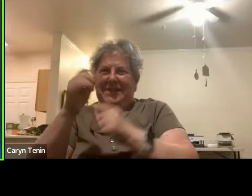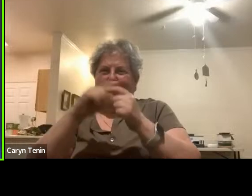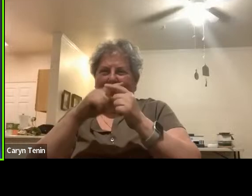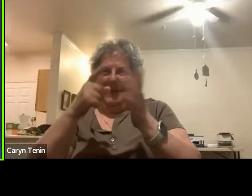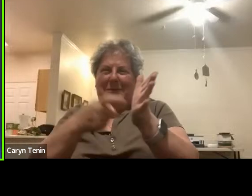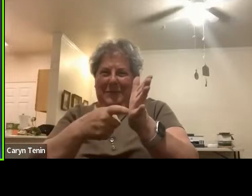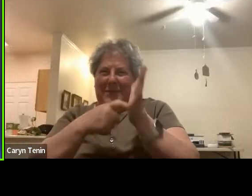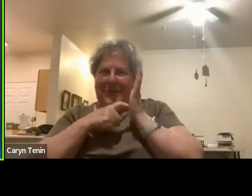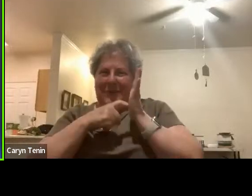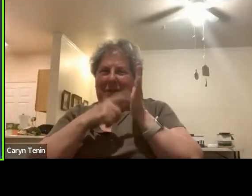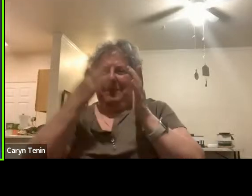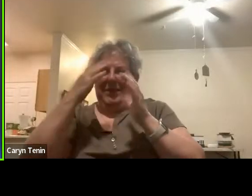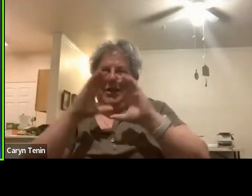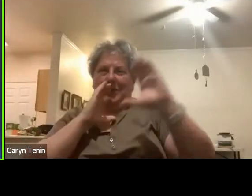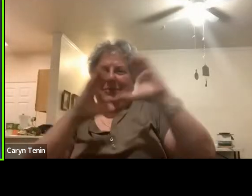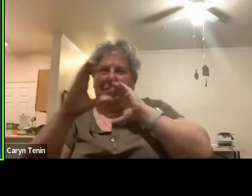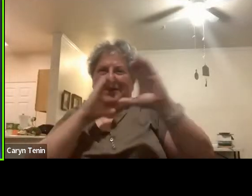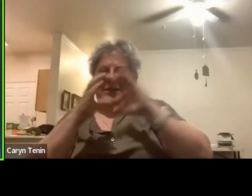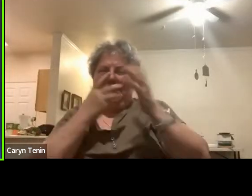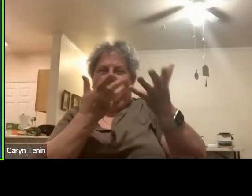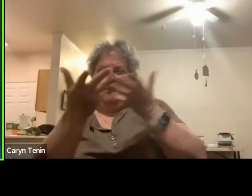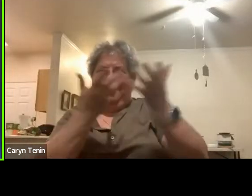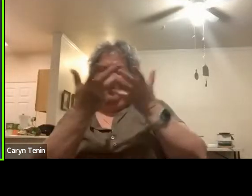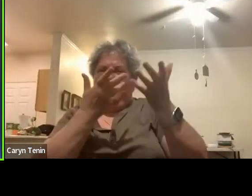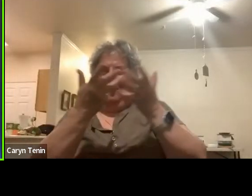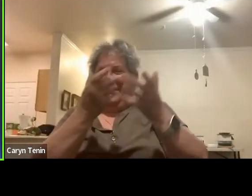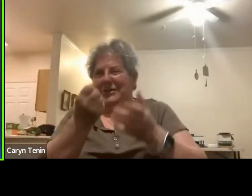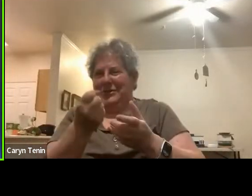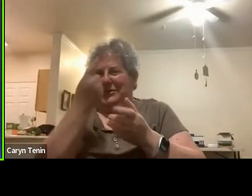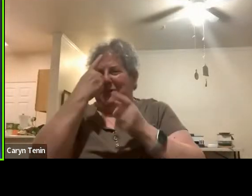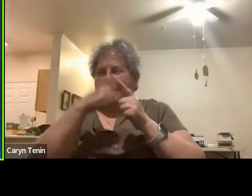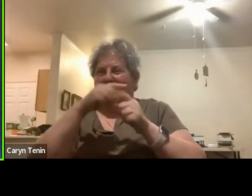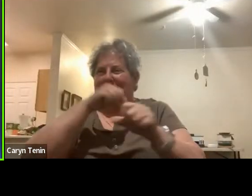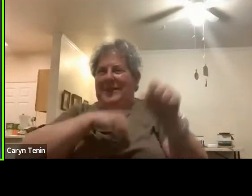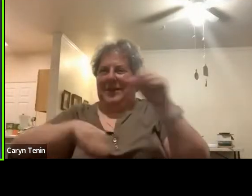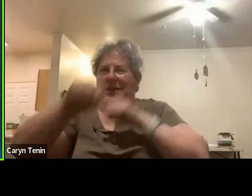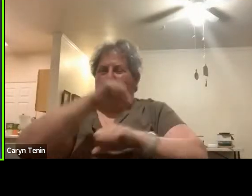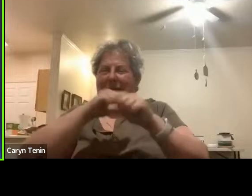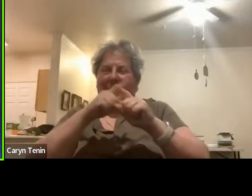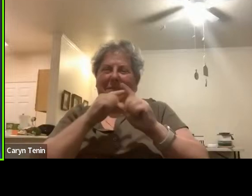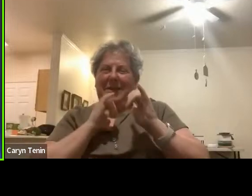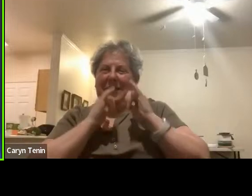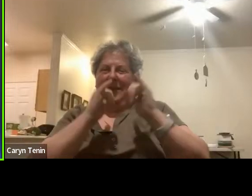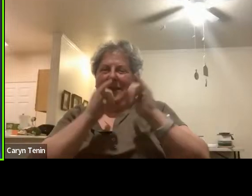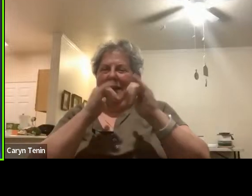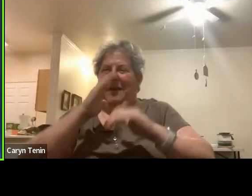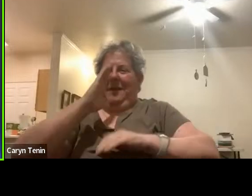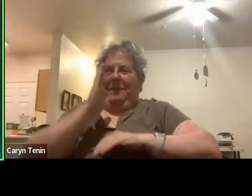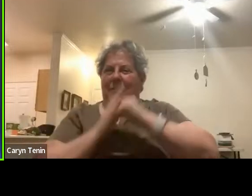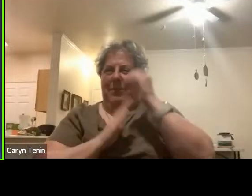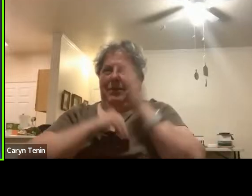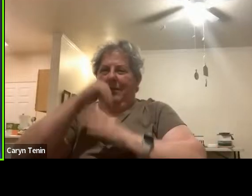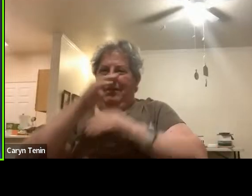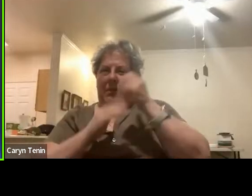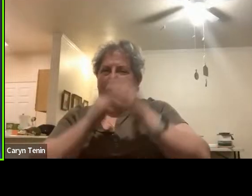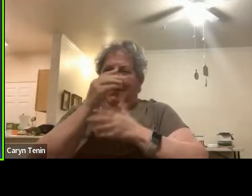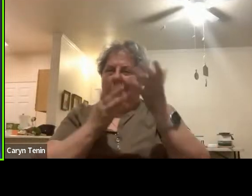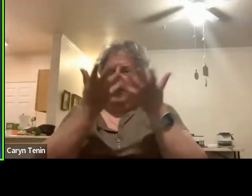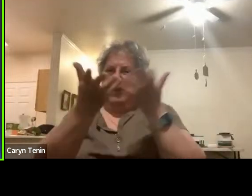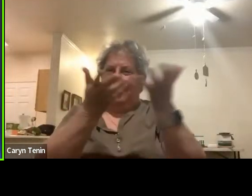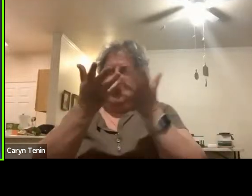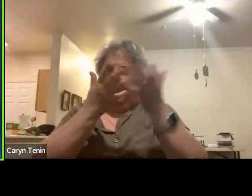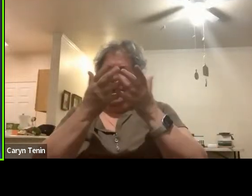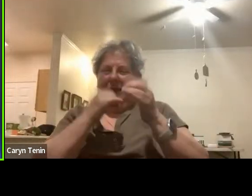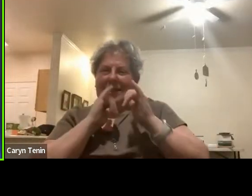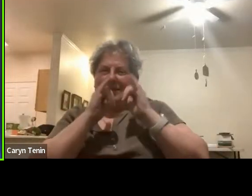deafblind coordinator position reinstated at ACDHH so we could have a contact person, someone who we could communicate